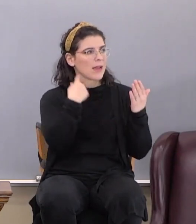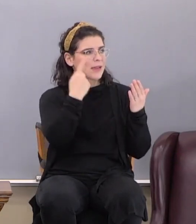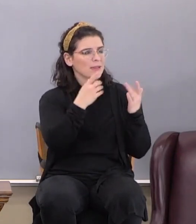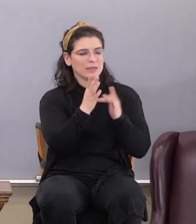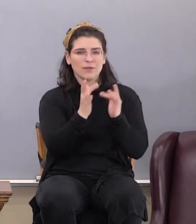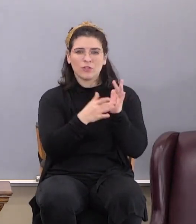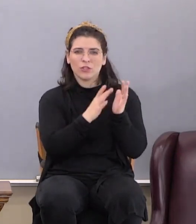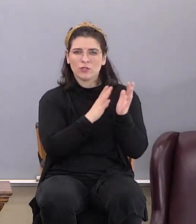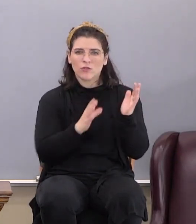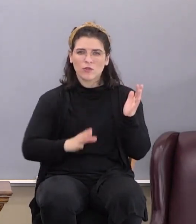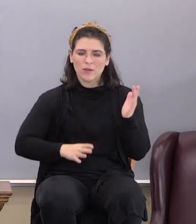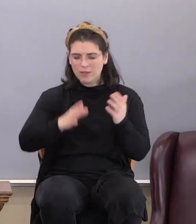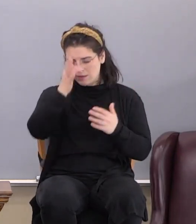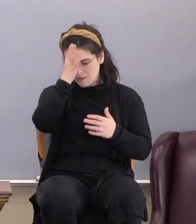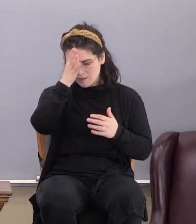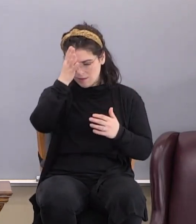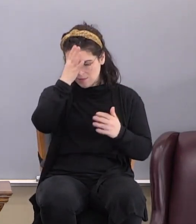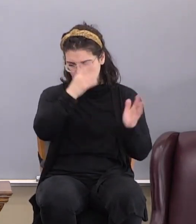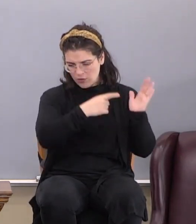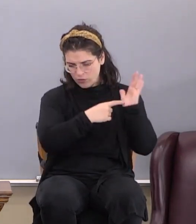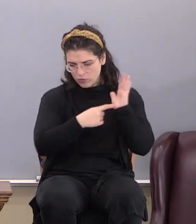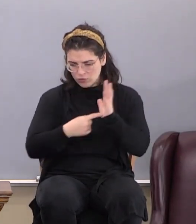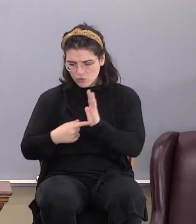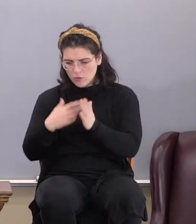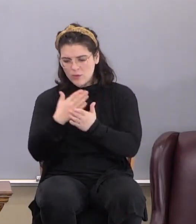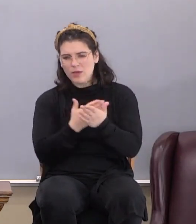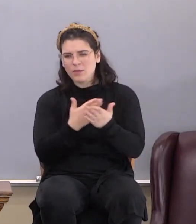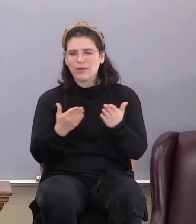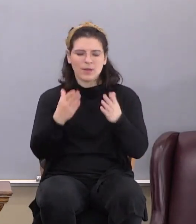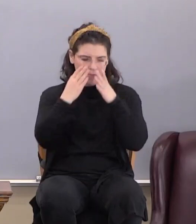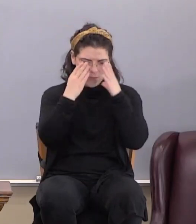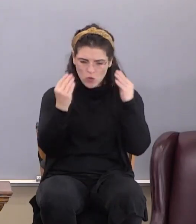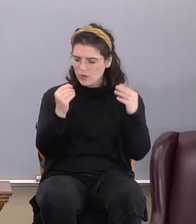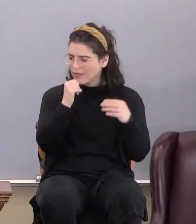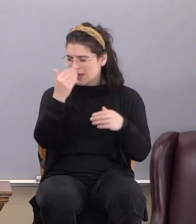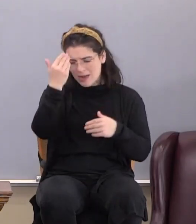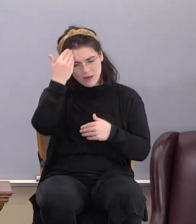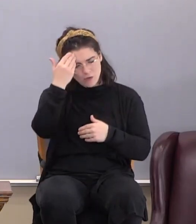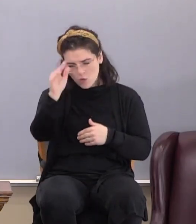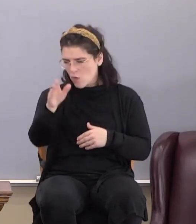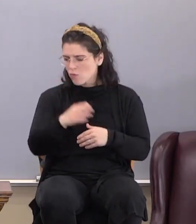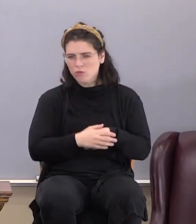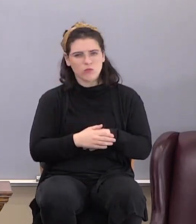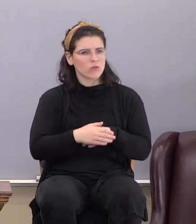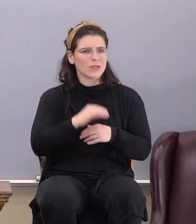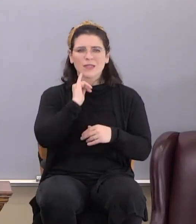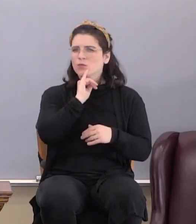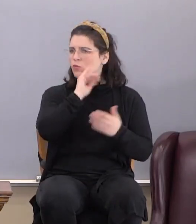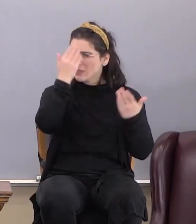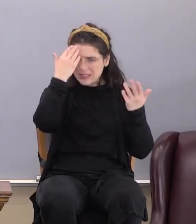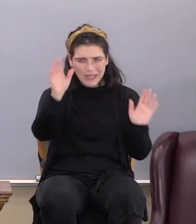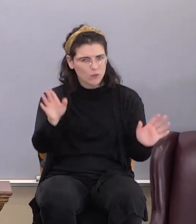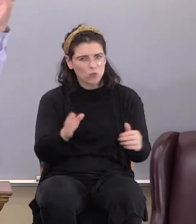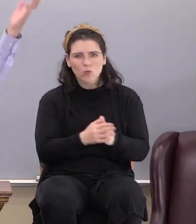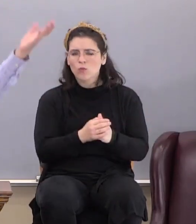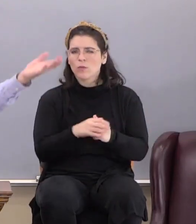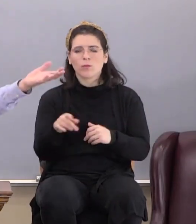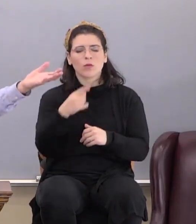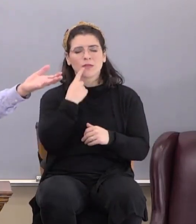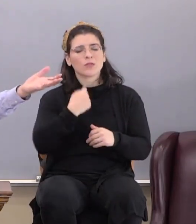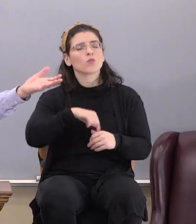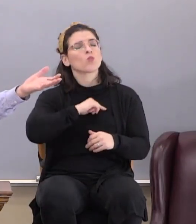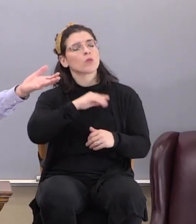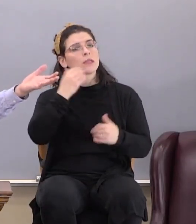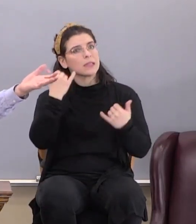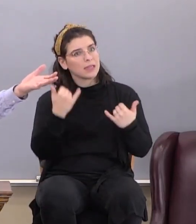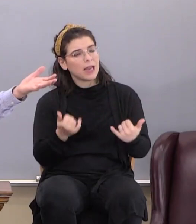The Father is revealing some things. Moses didn't have a clue. Israel didn't have a clue. Paul says, we